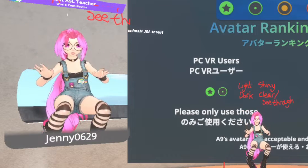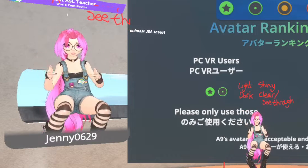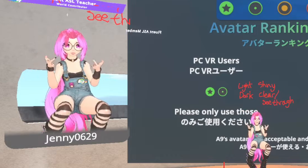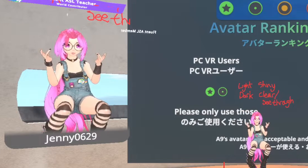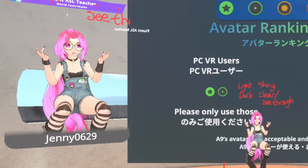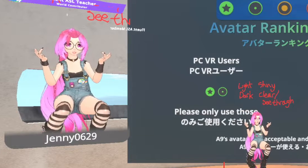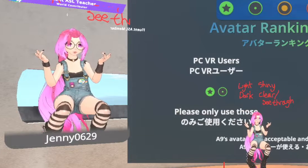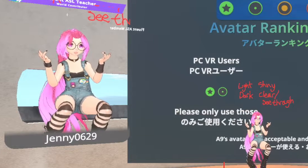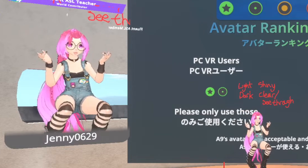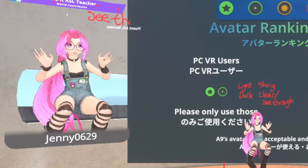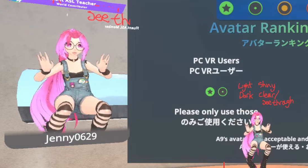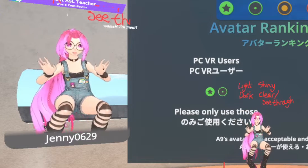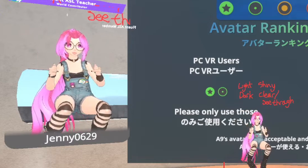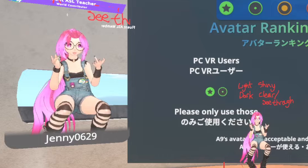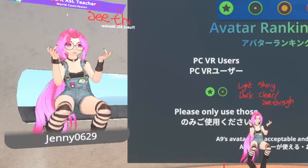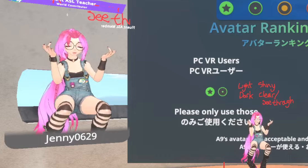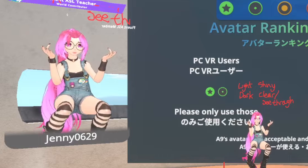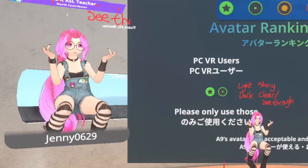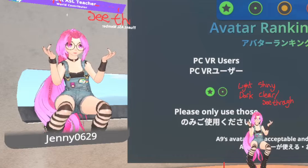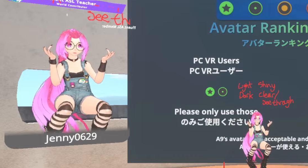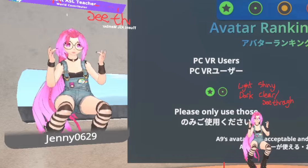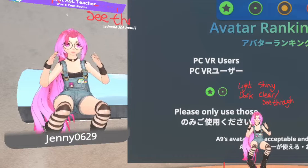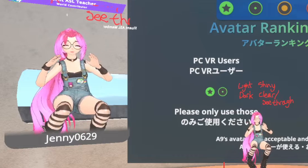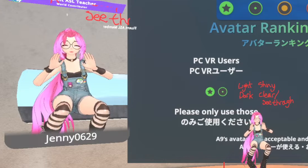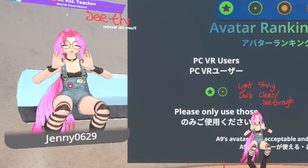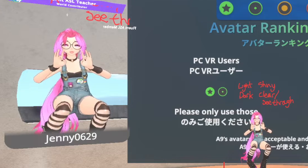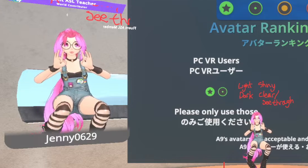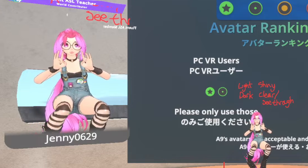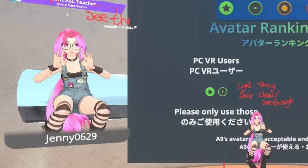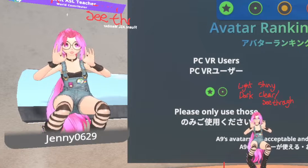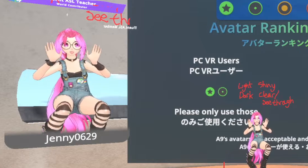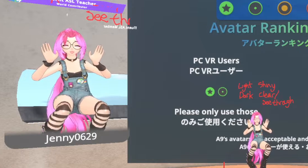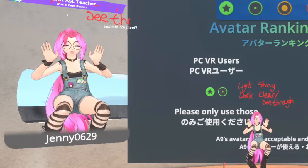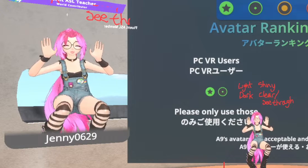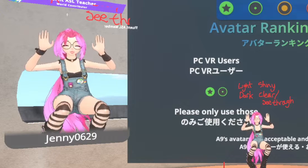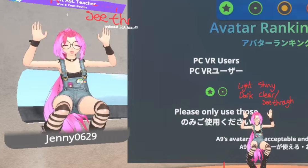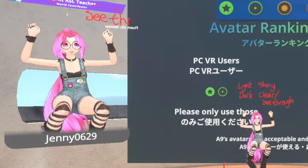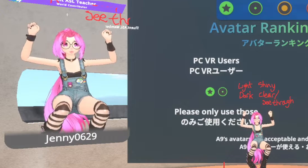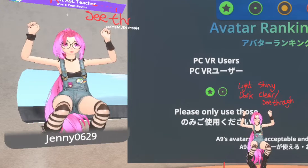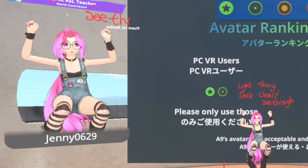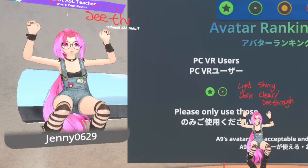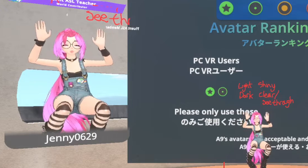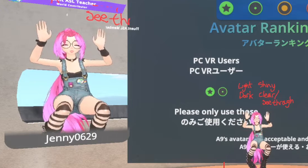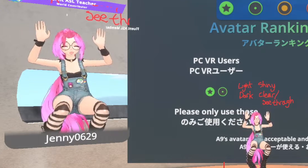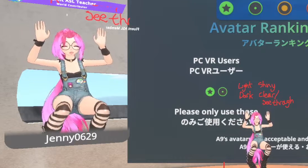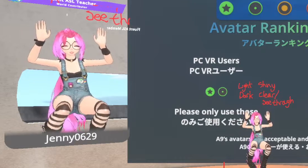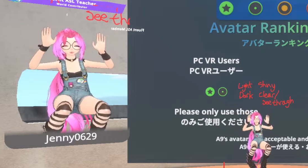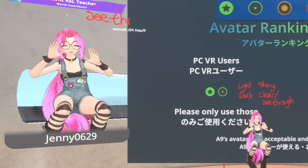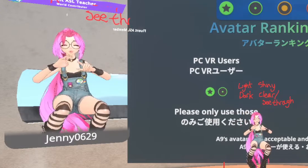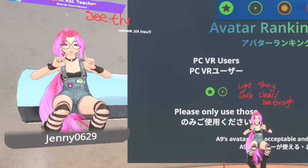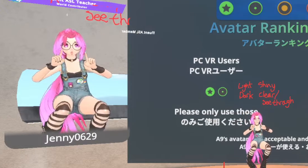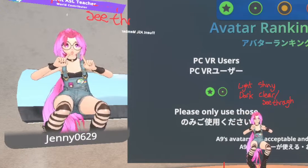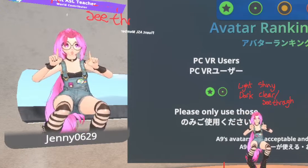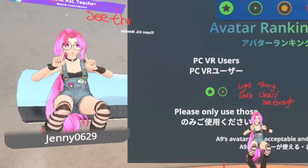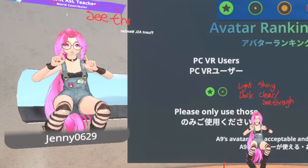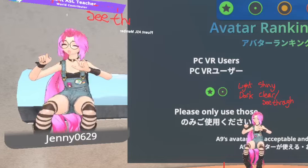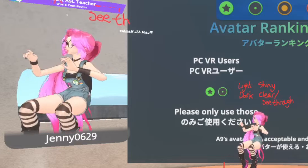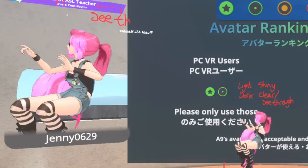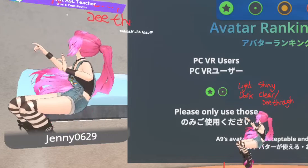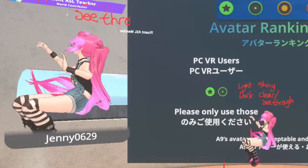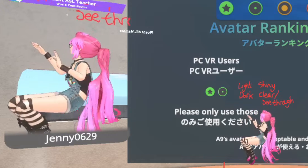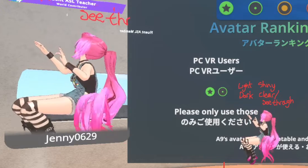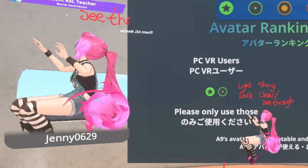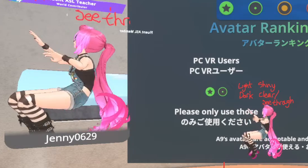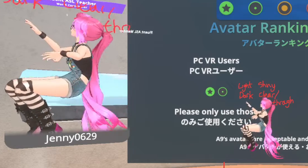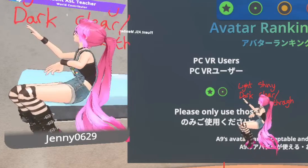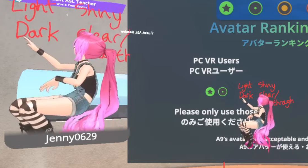like a feather, so you wouldn't use that. But personally, I either do light or light. There's a lot of different ways to sign